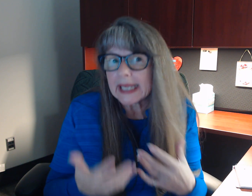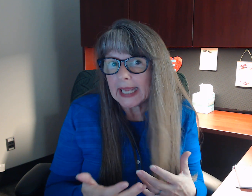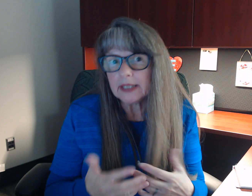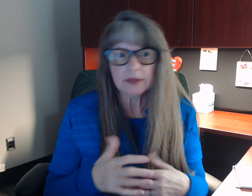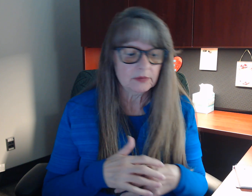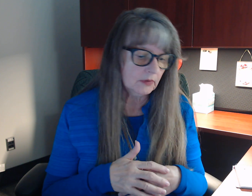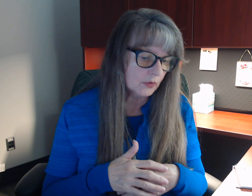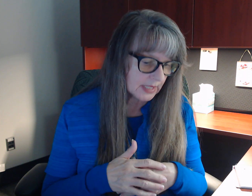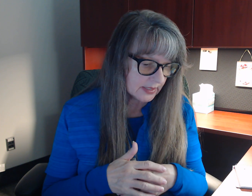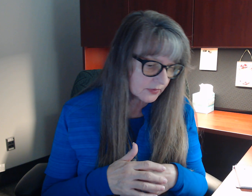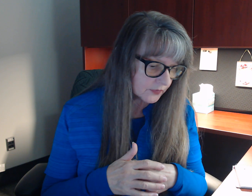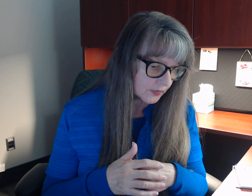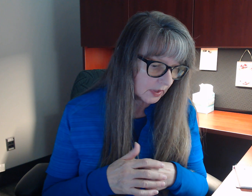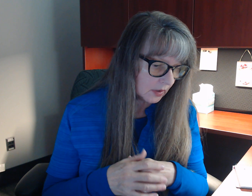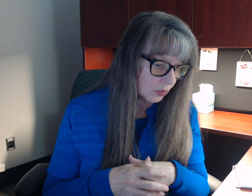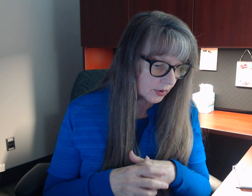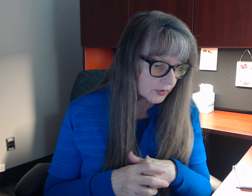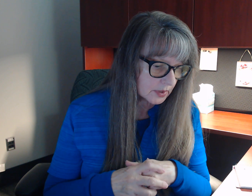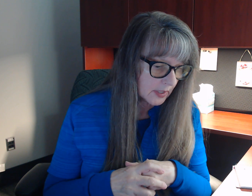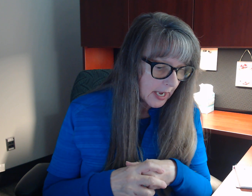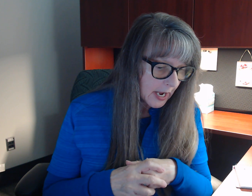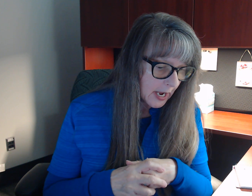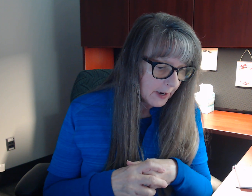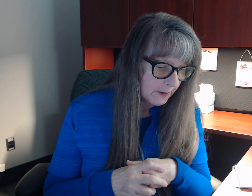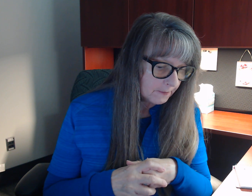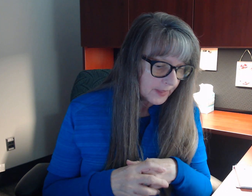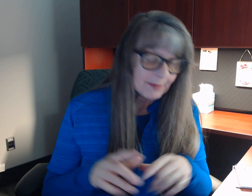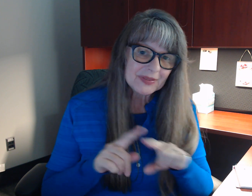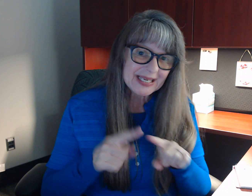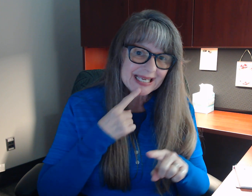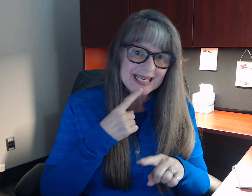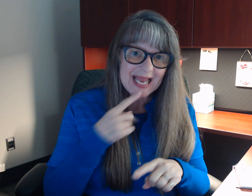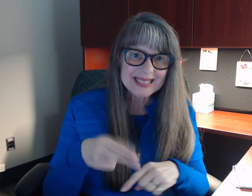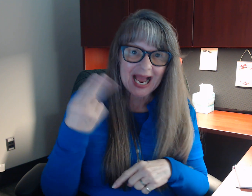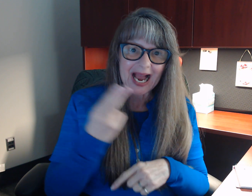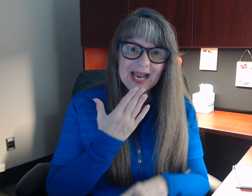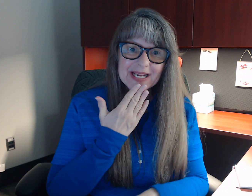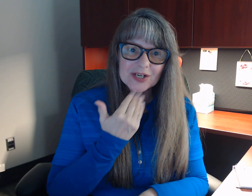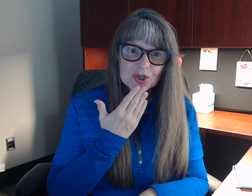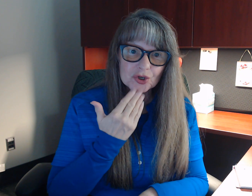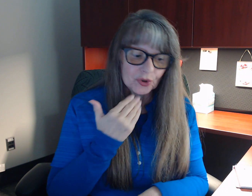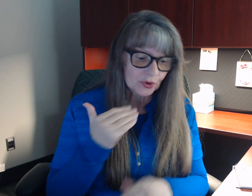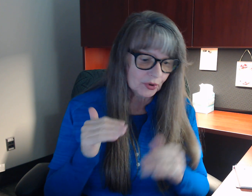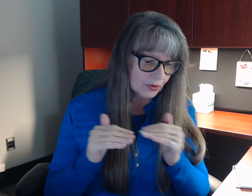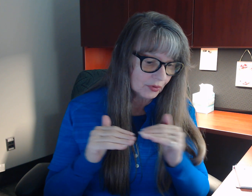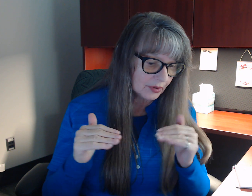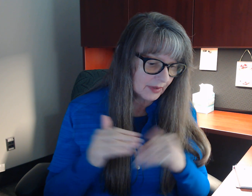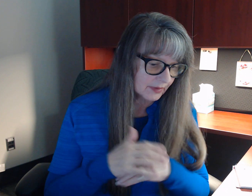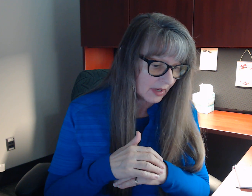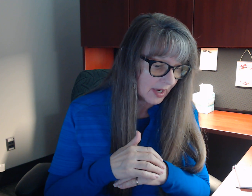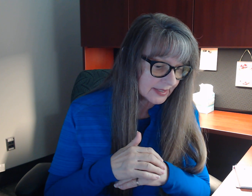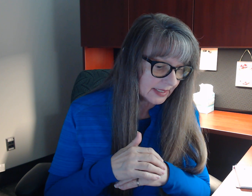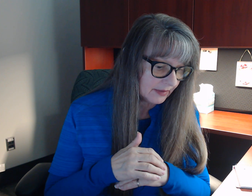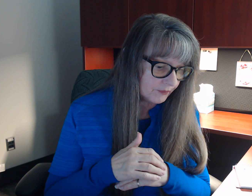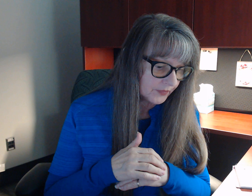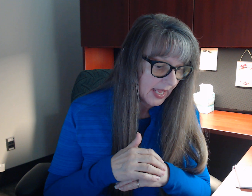Truncate, those kinds of words. But they said it has a high sugar content,